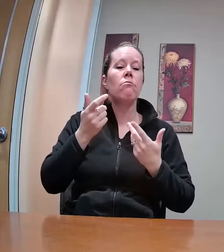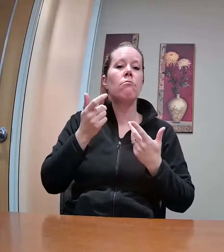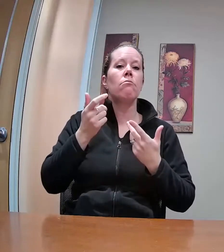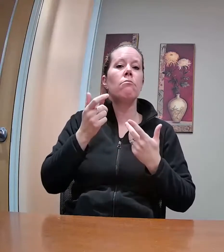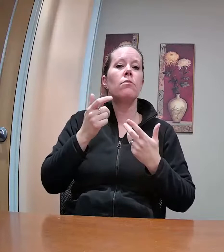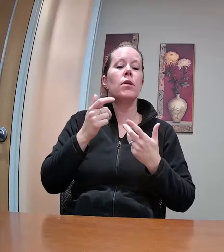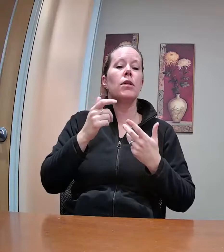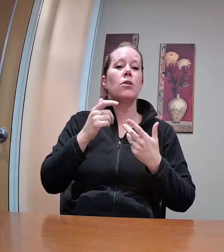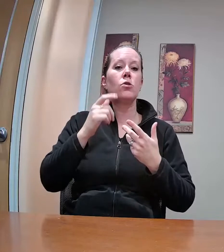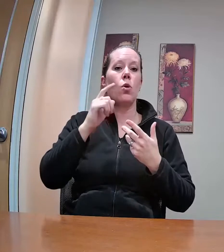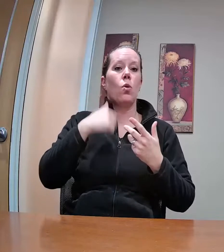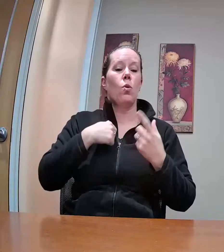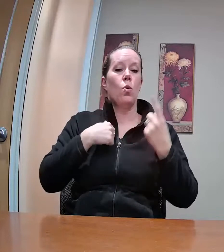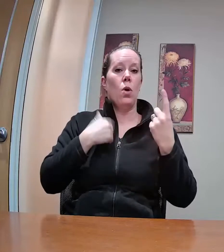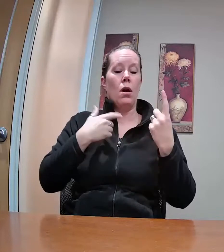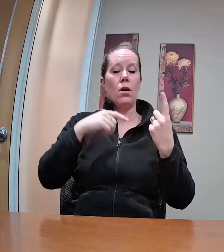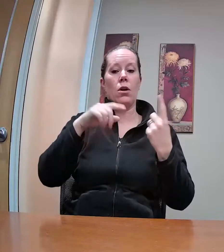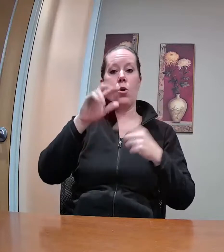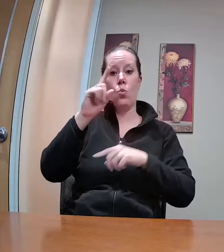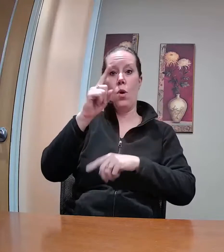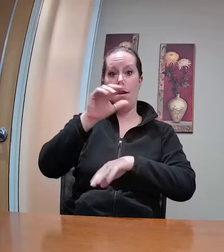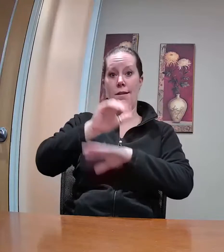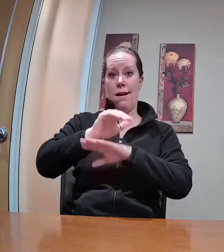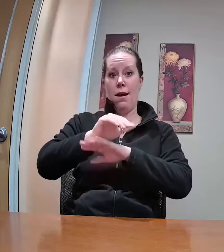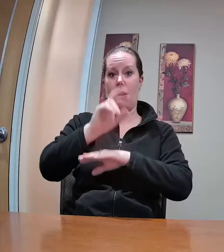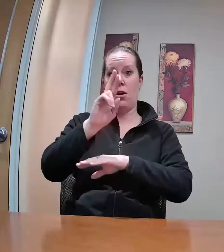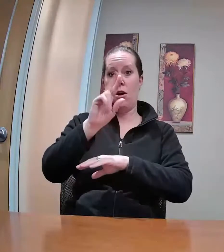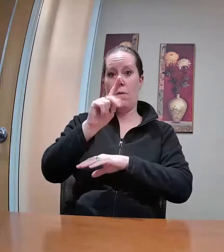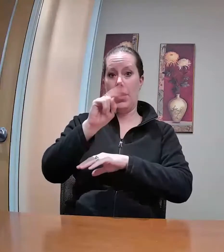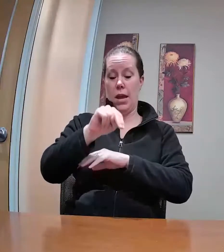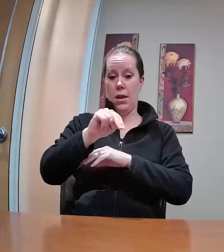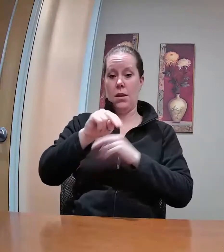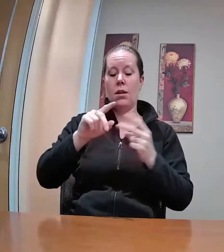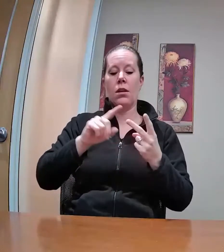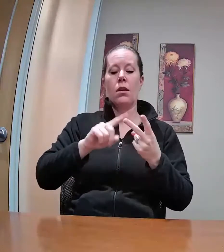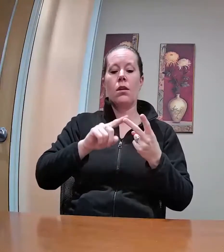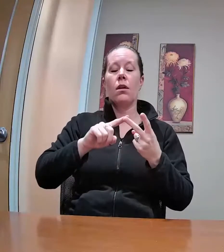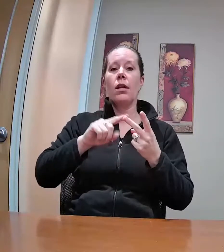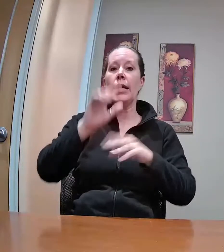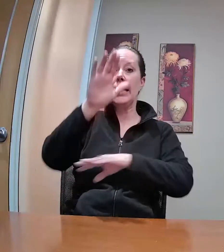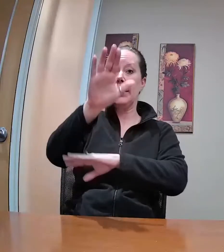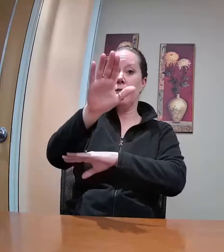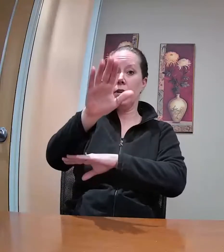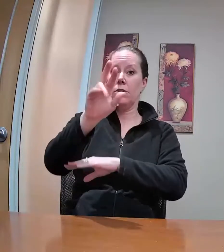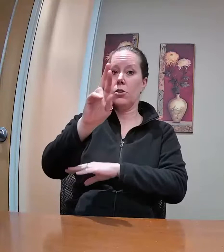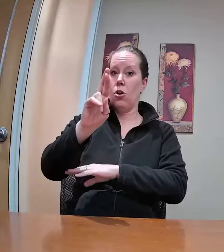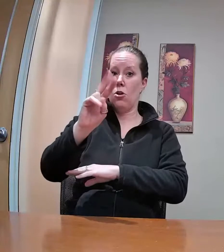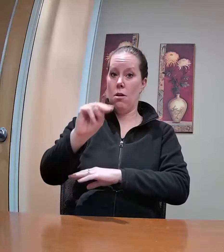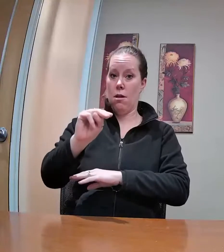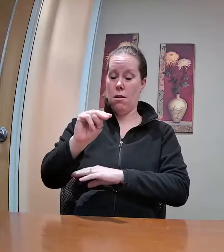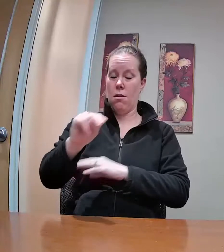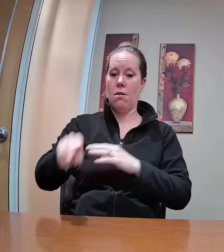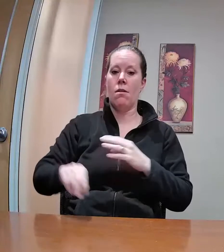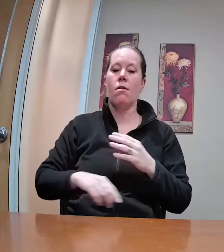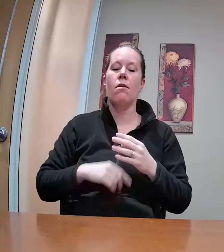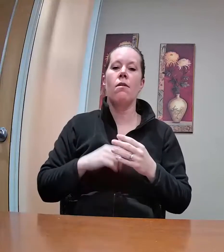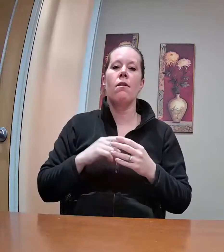covers 1 RPN on nights, 1 RN on evenings,